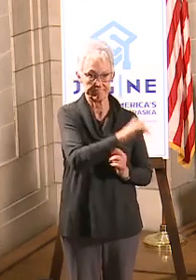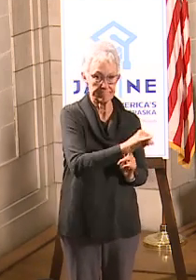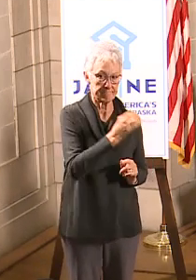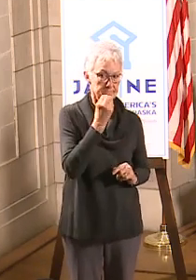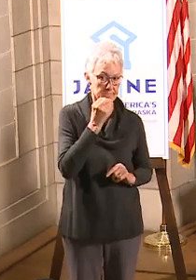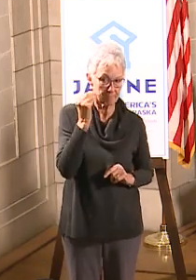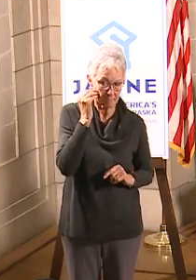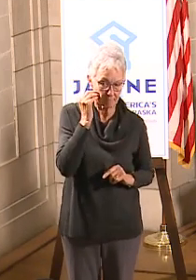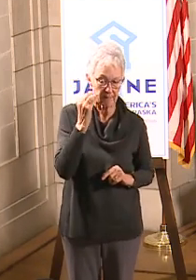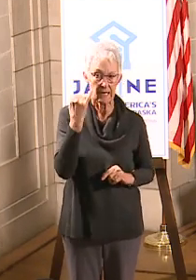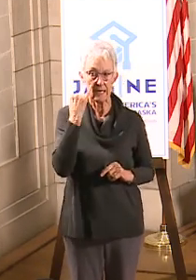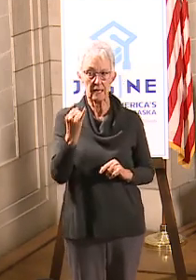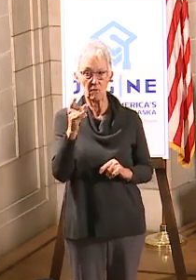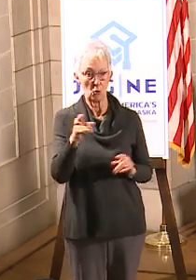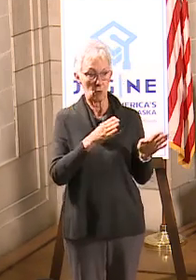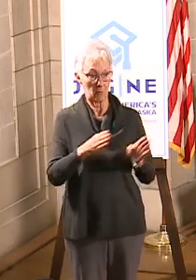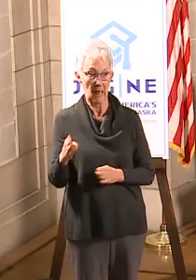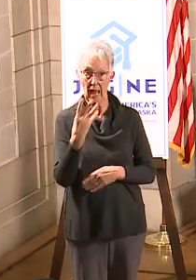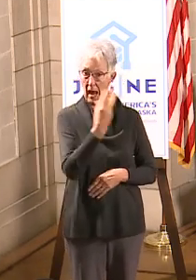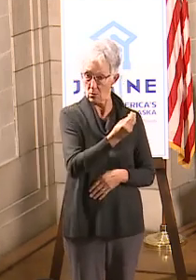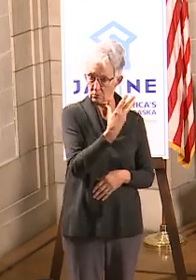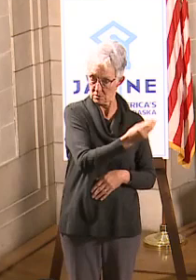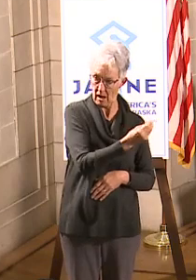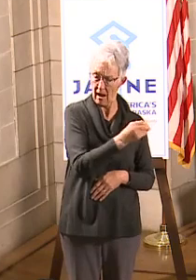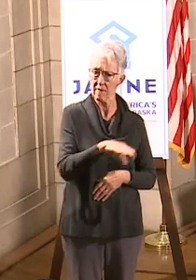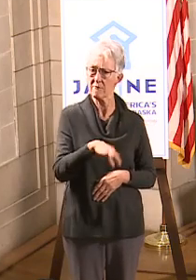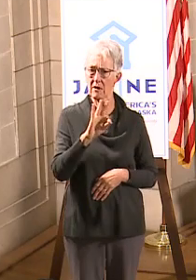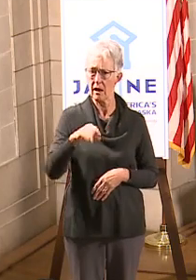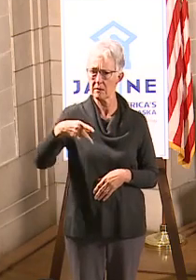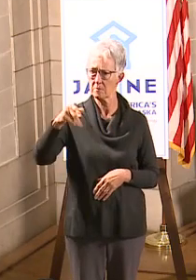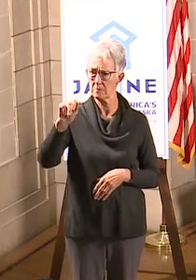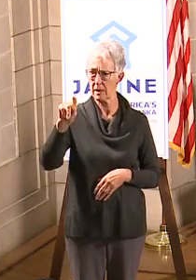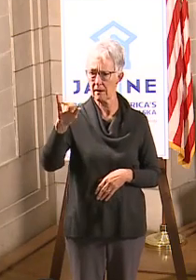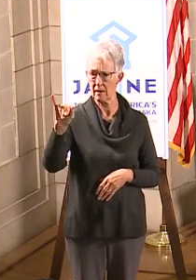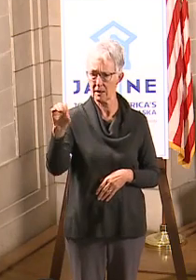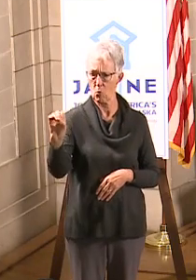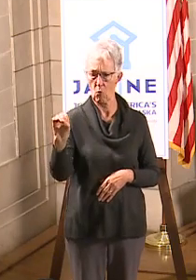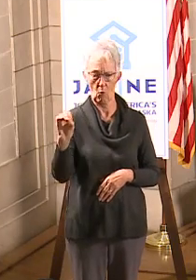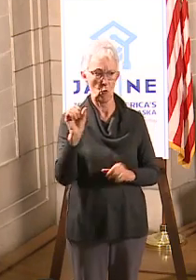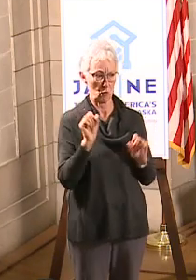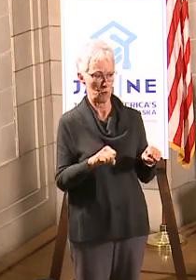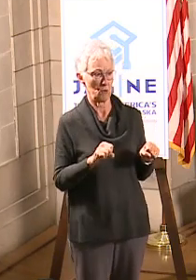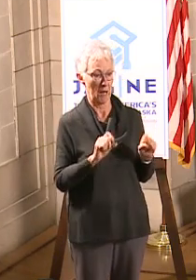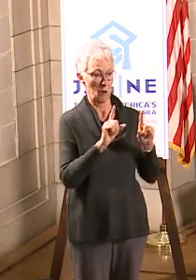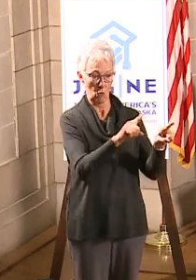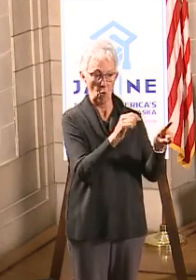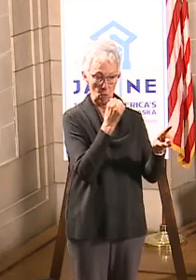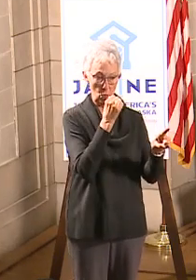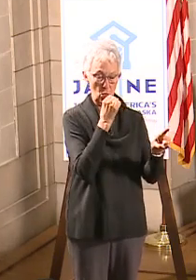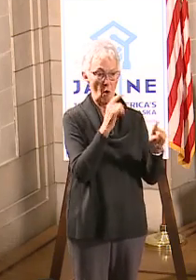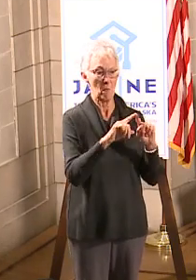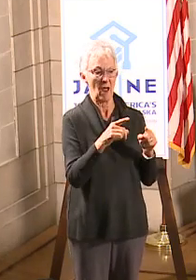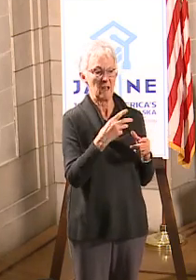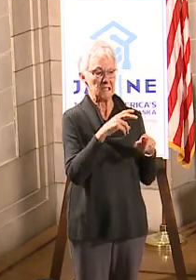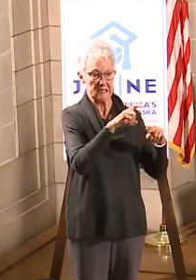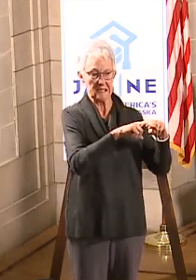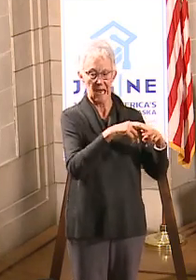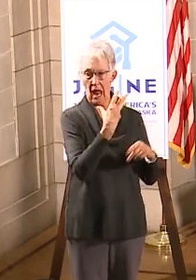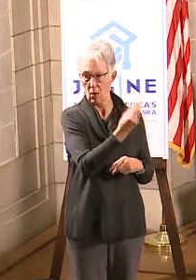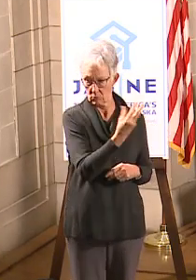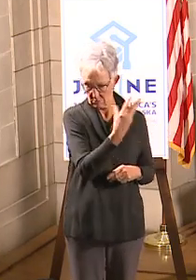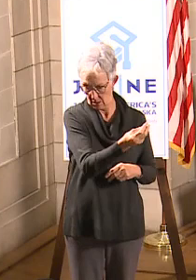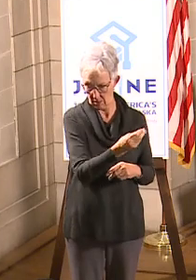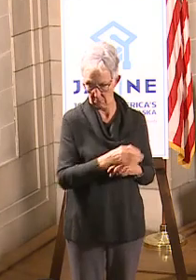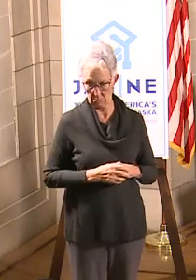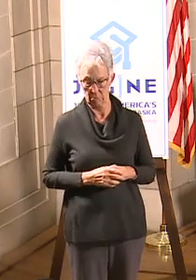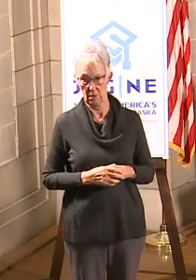find a patio with an outdoor heater and drink outside. That's going to reduce the risk that the virus spreads. And especially before Thanksgiving, you don't want to